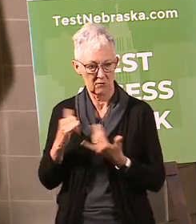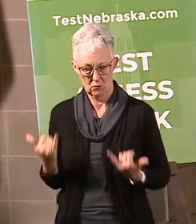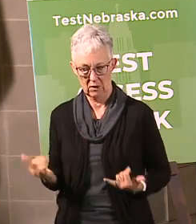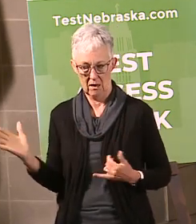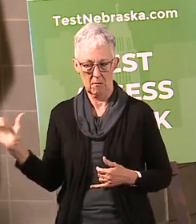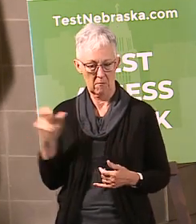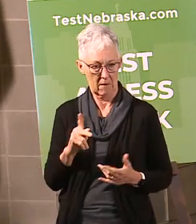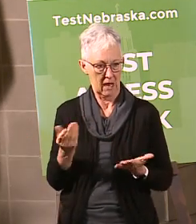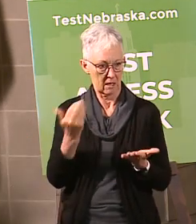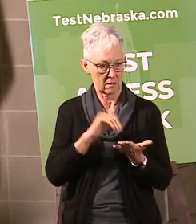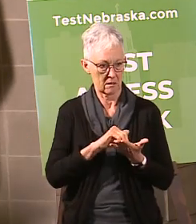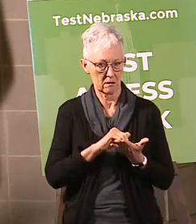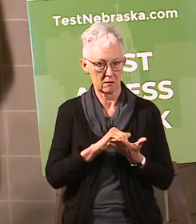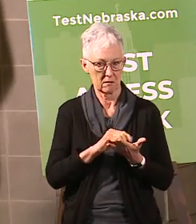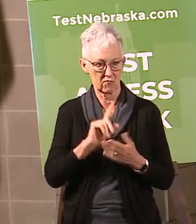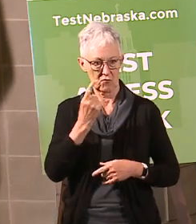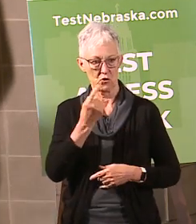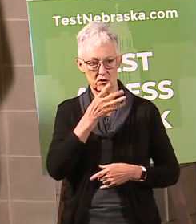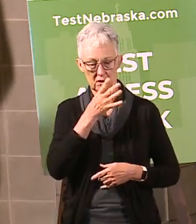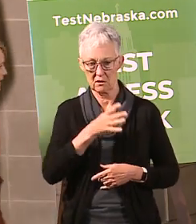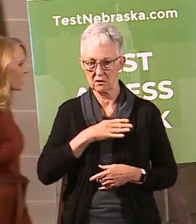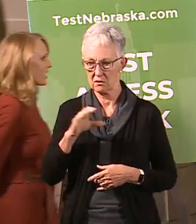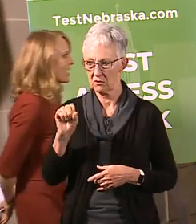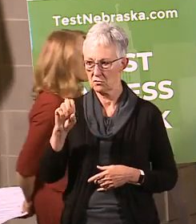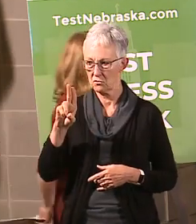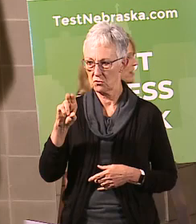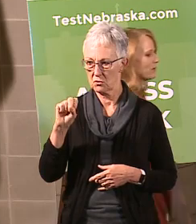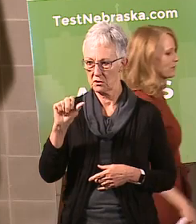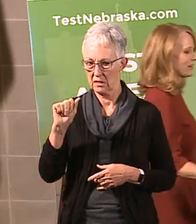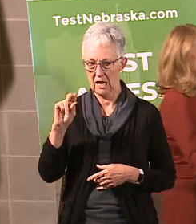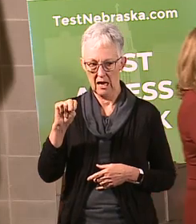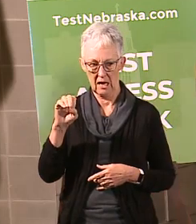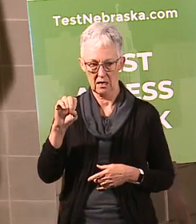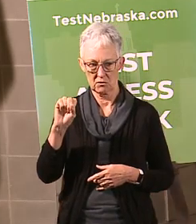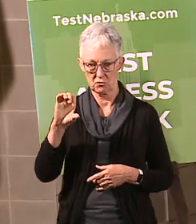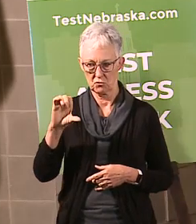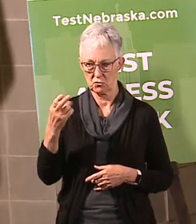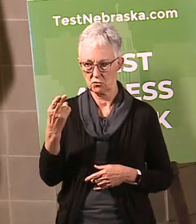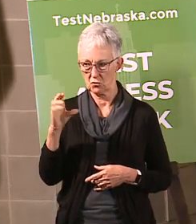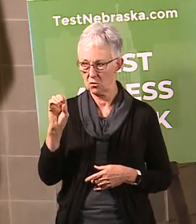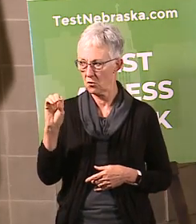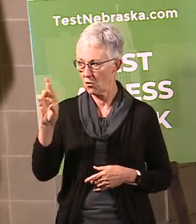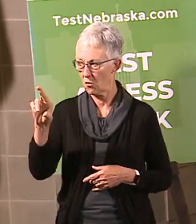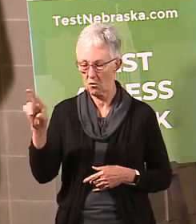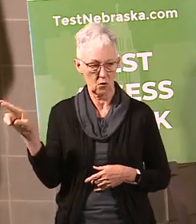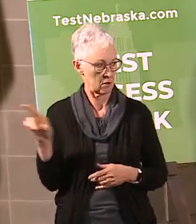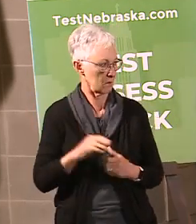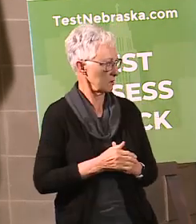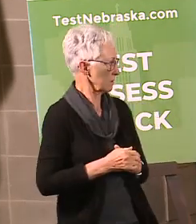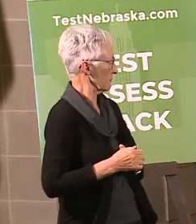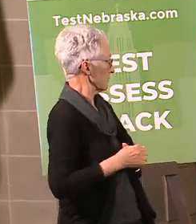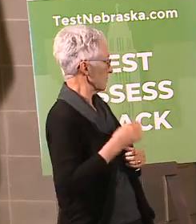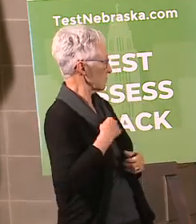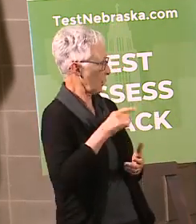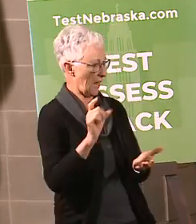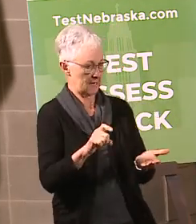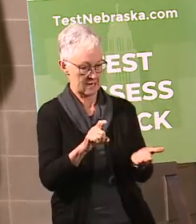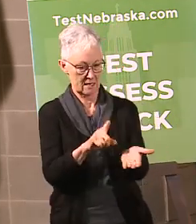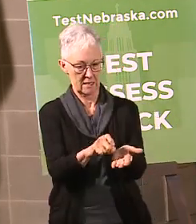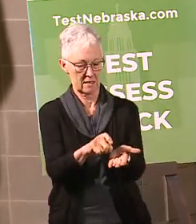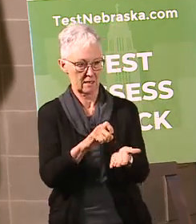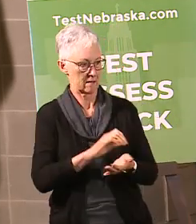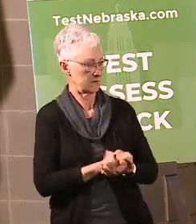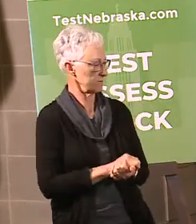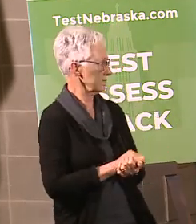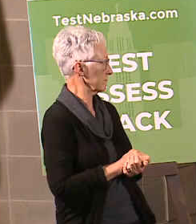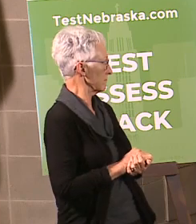So our First Lady, Suzanne Shore, honey, if you come up and say a few words, you're up. Am I supposed to sanitize? You can if you want. That's always a